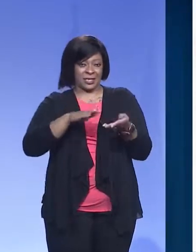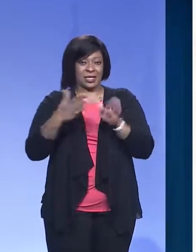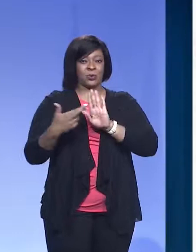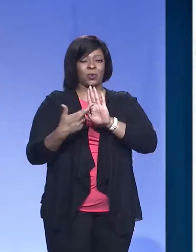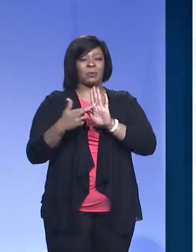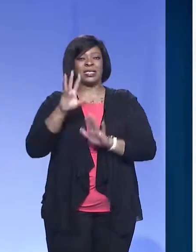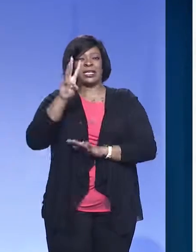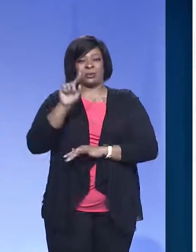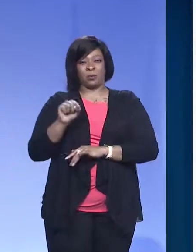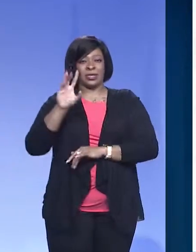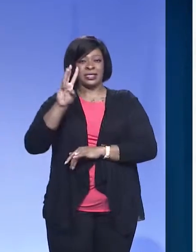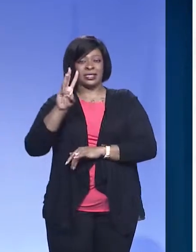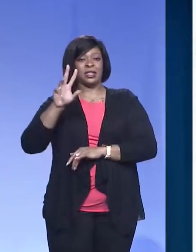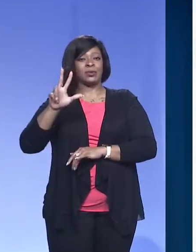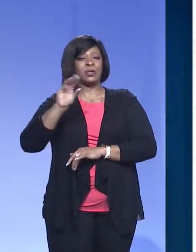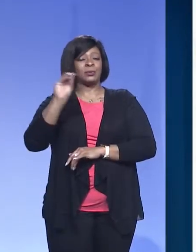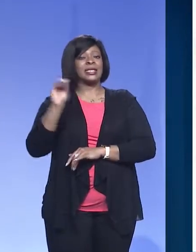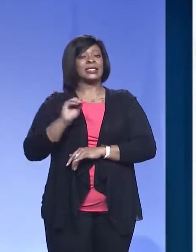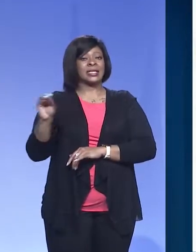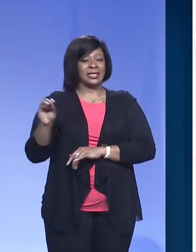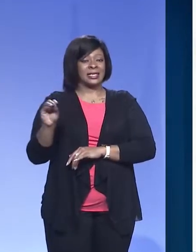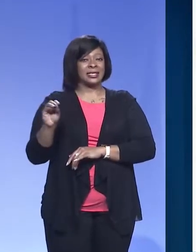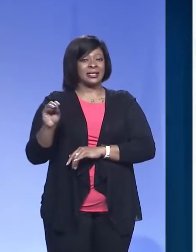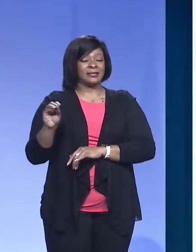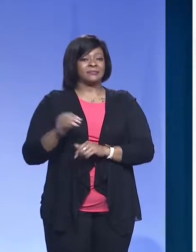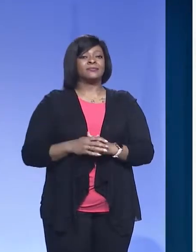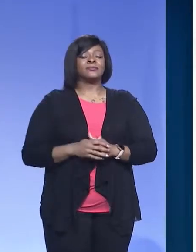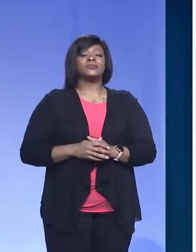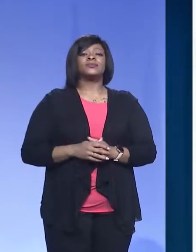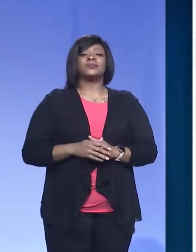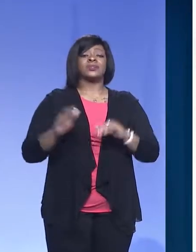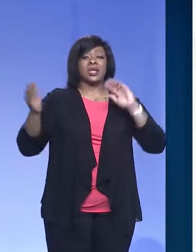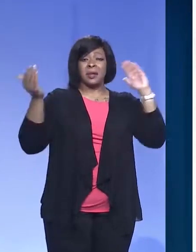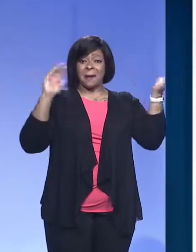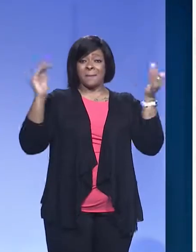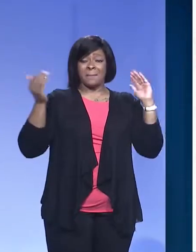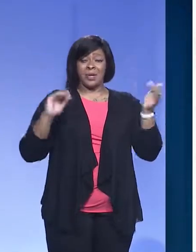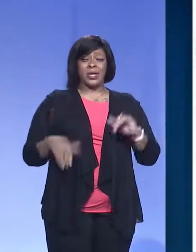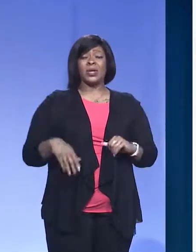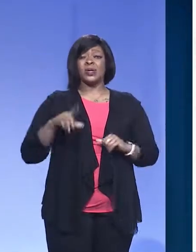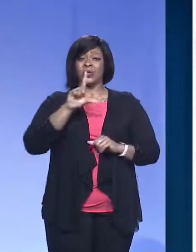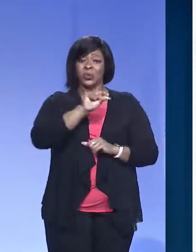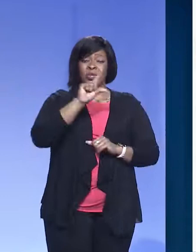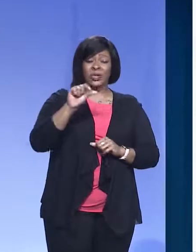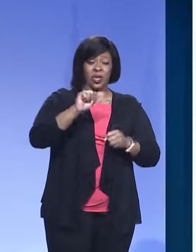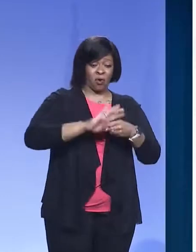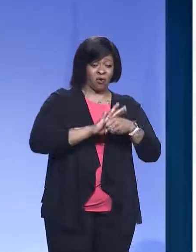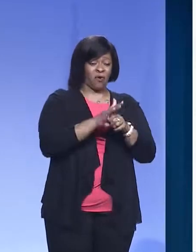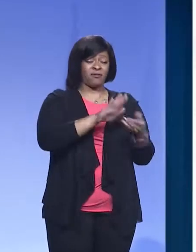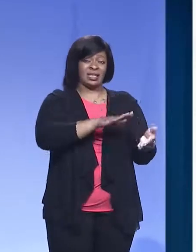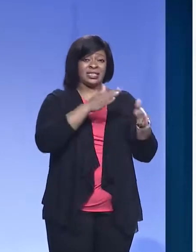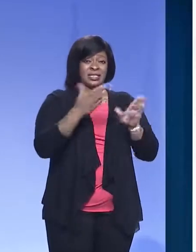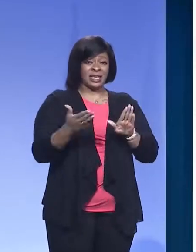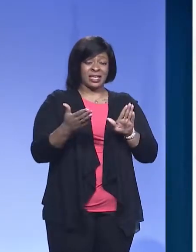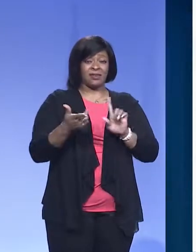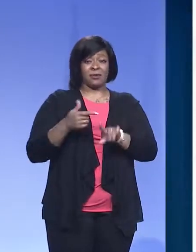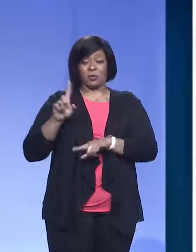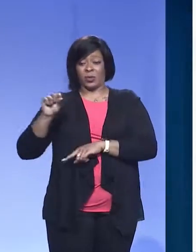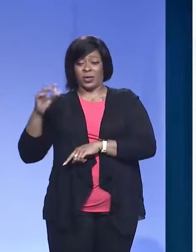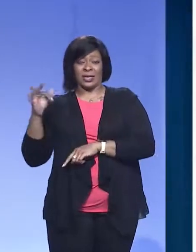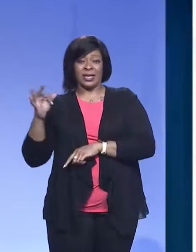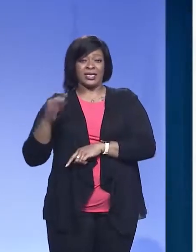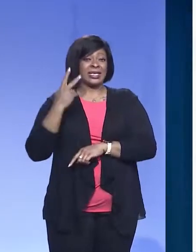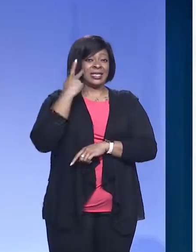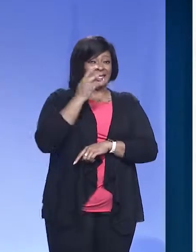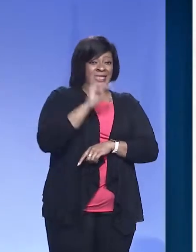representing 6.63%. So you can compare the 2020 COVID deaths and see that